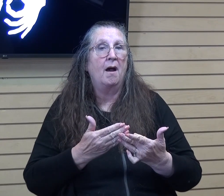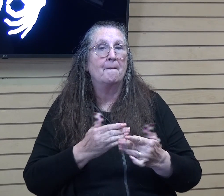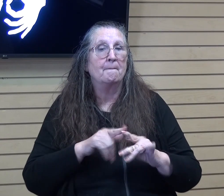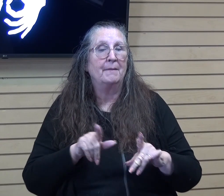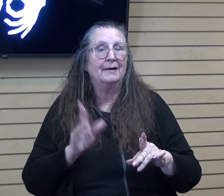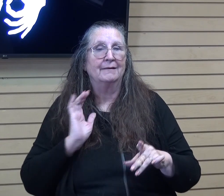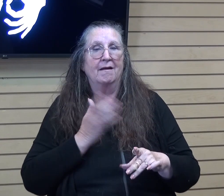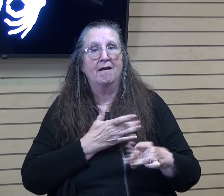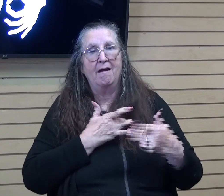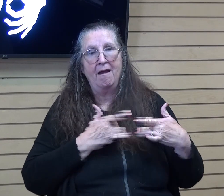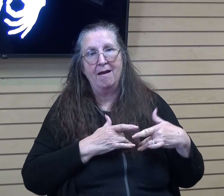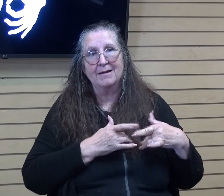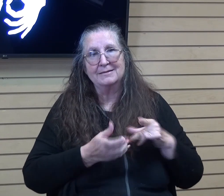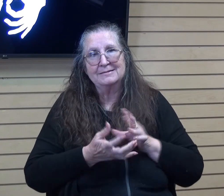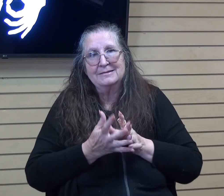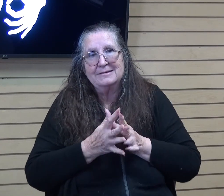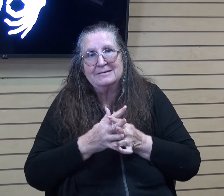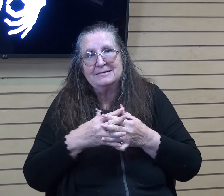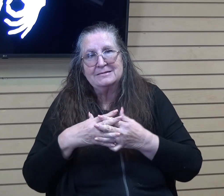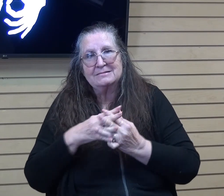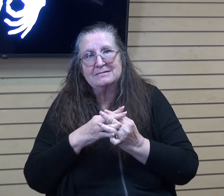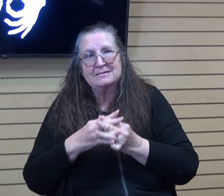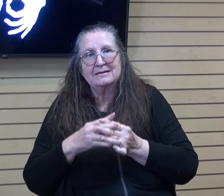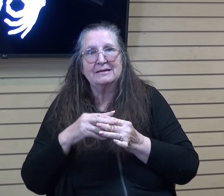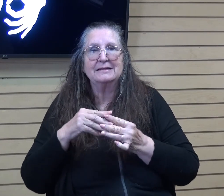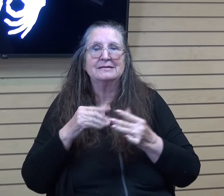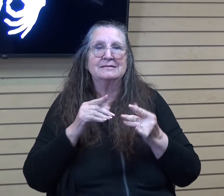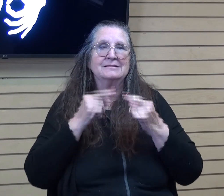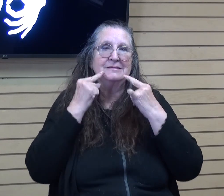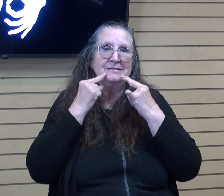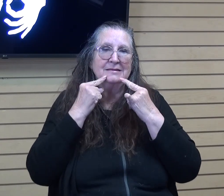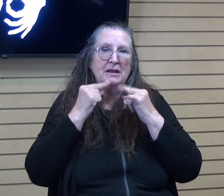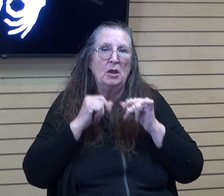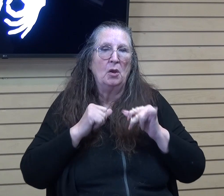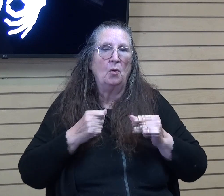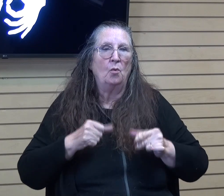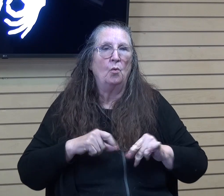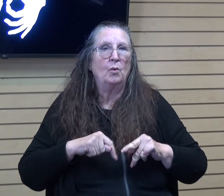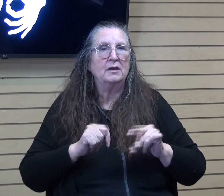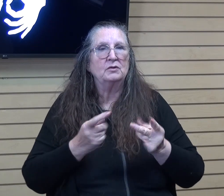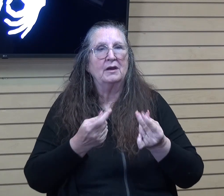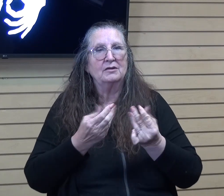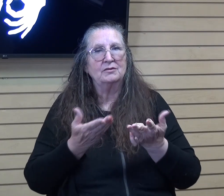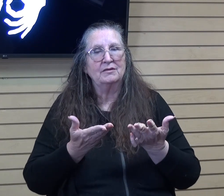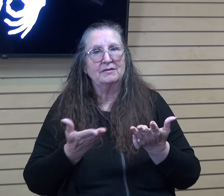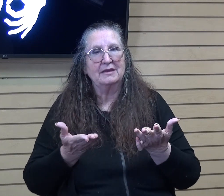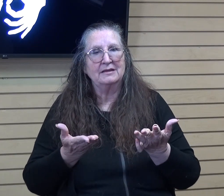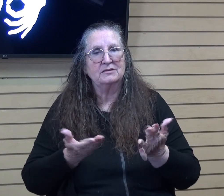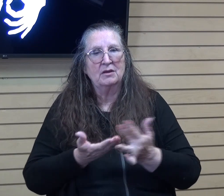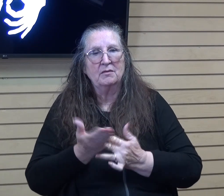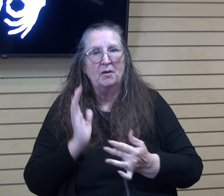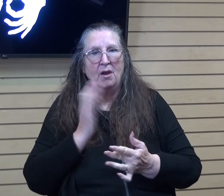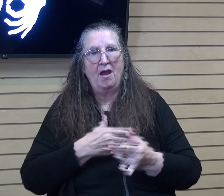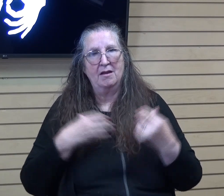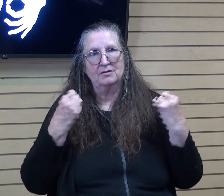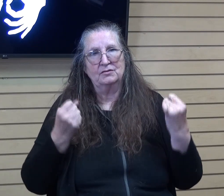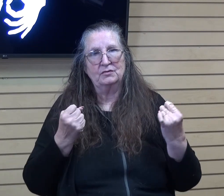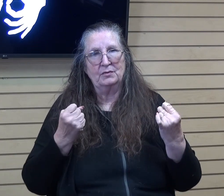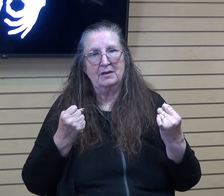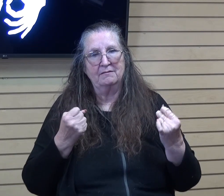sin, and we soon strive to do things on our own strength or for the praise of others. Perfectionism